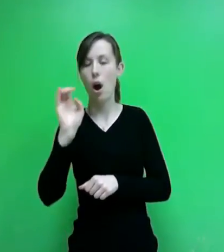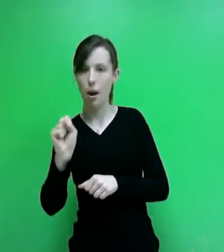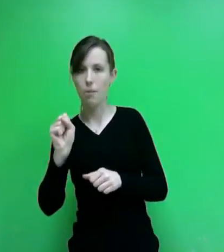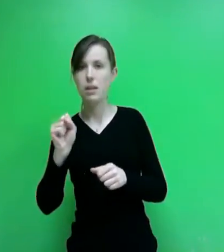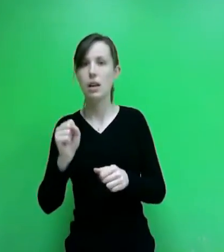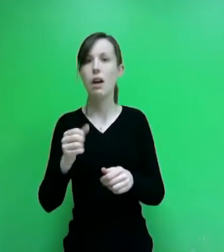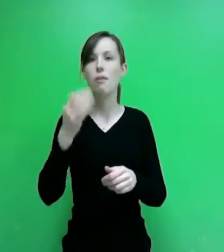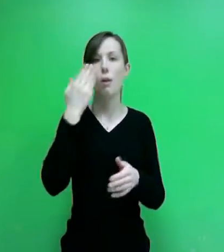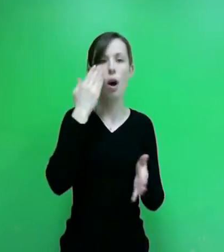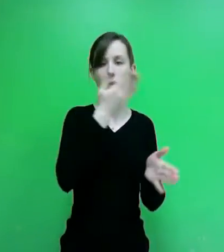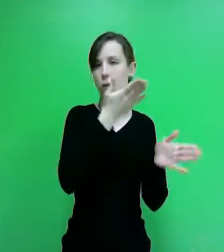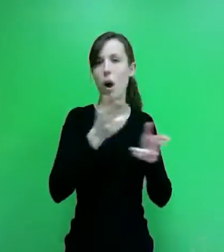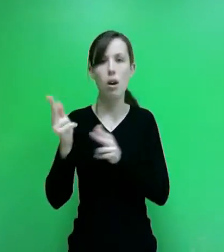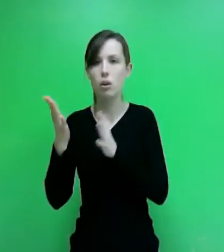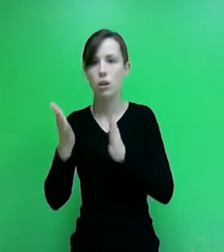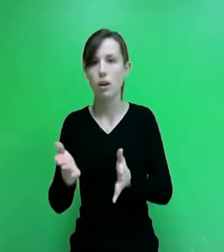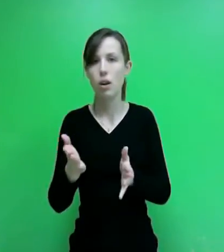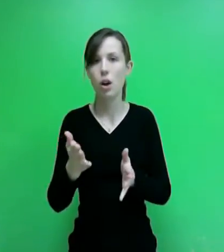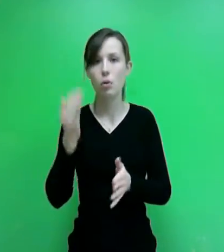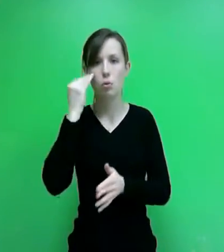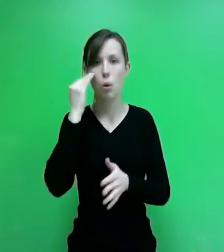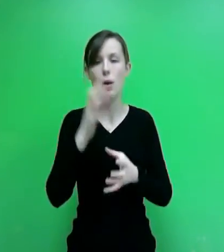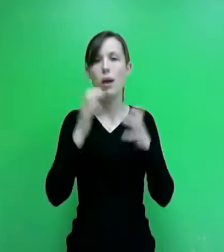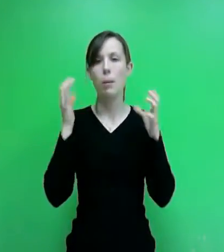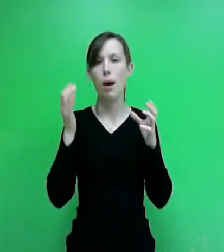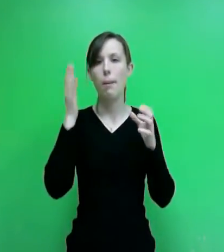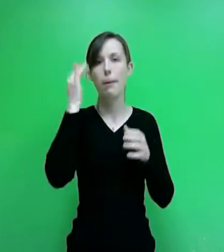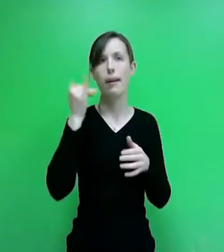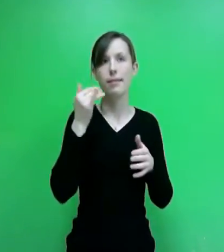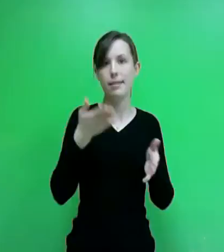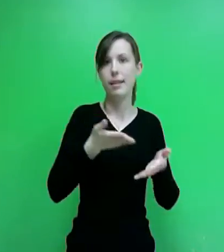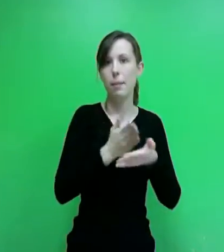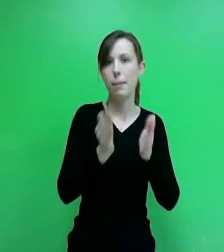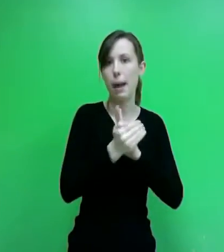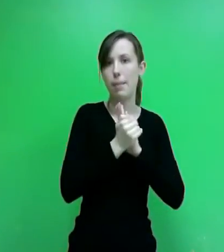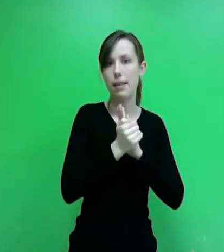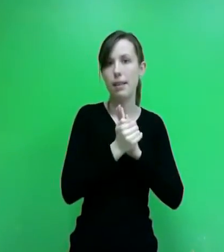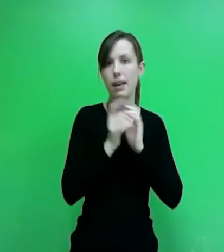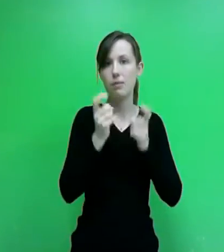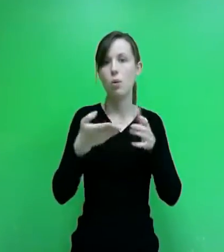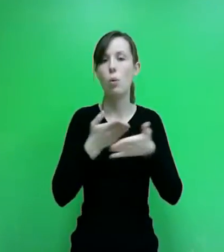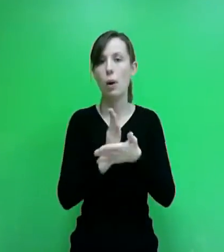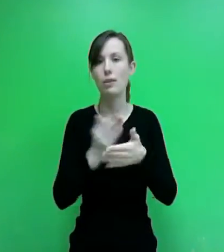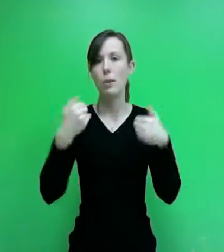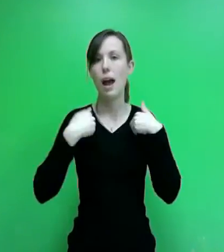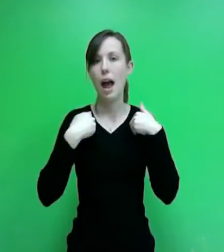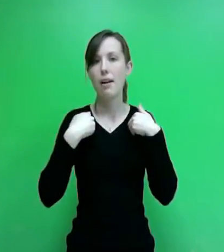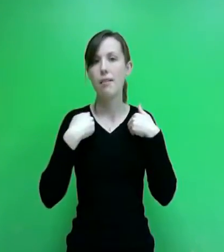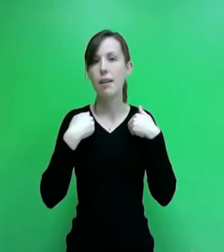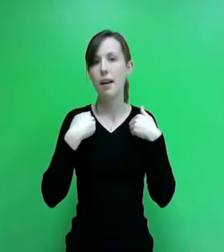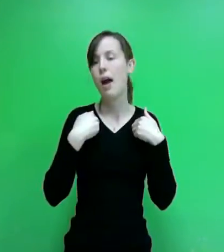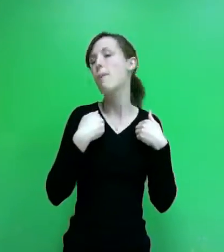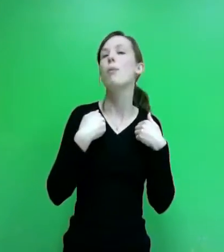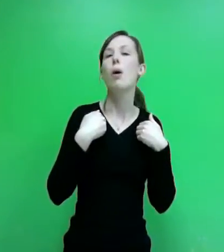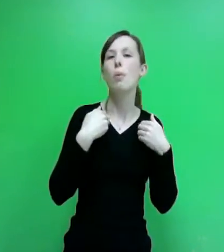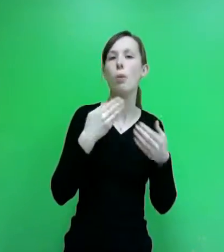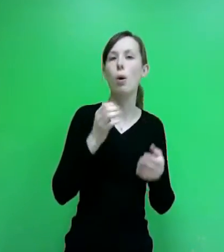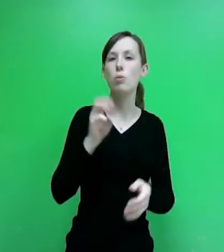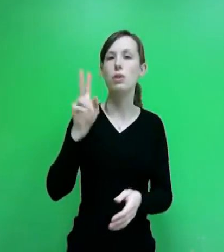because this is the amendment that gives you the right to have and possess your own firearms. Now, in the United States, you do have to